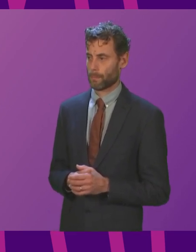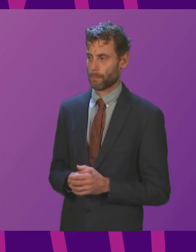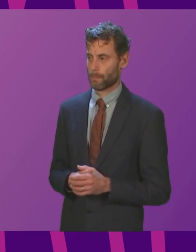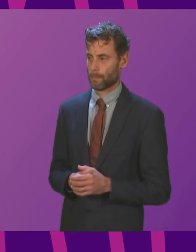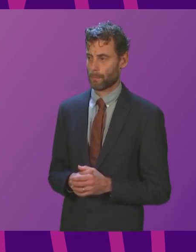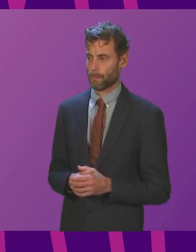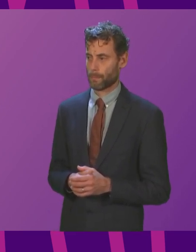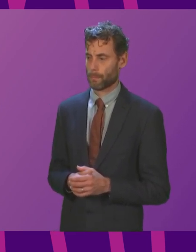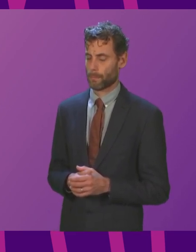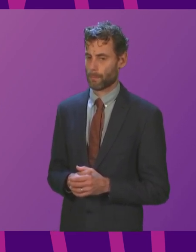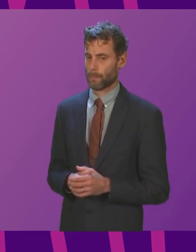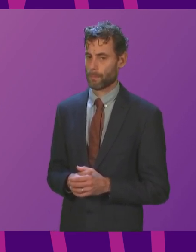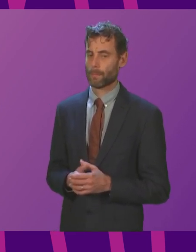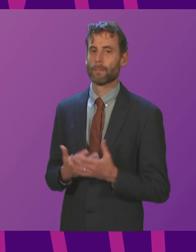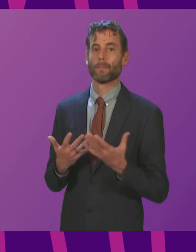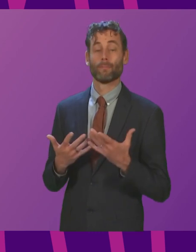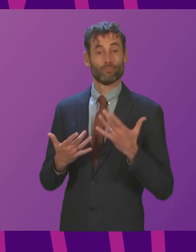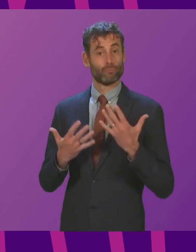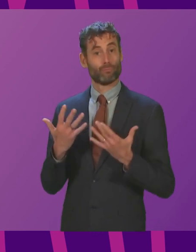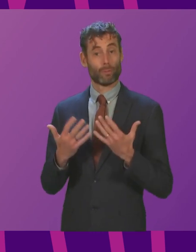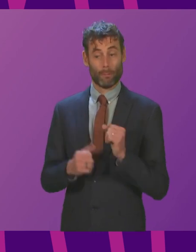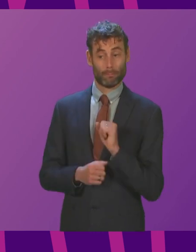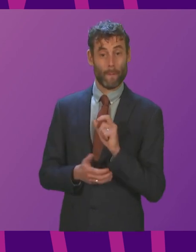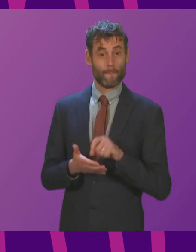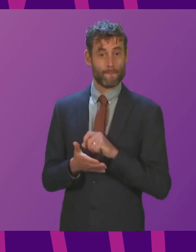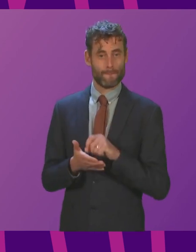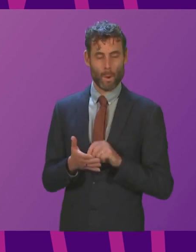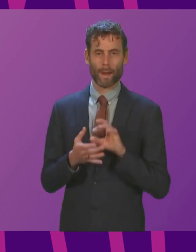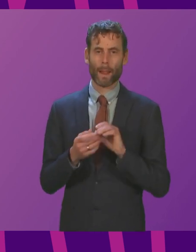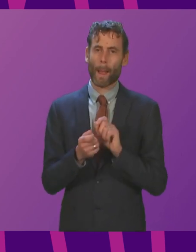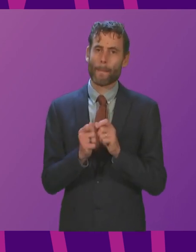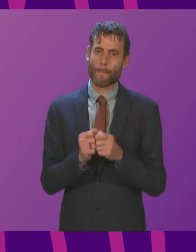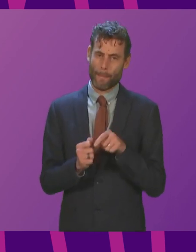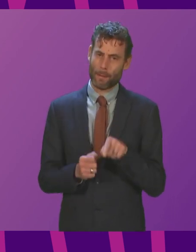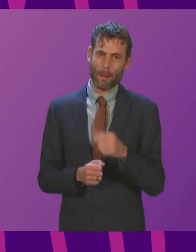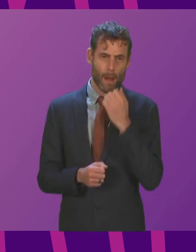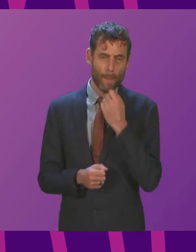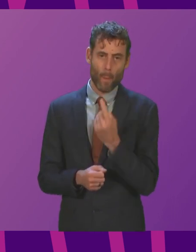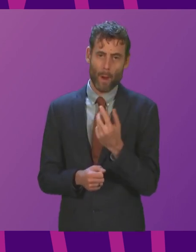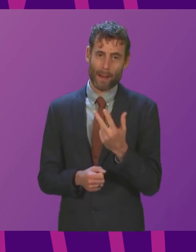The result of the vote on Amendment number